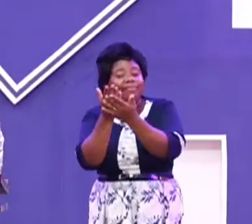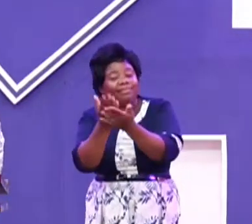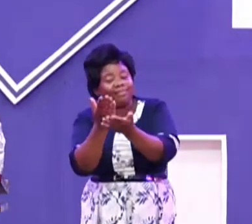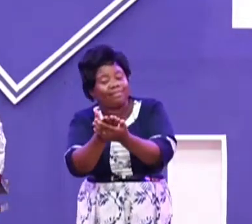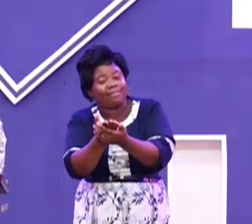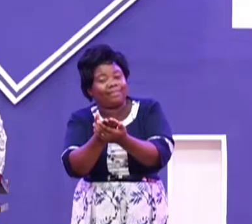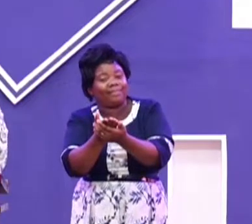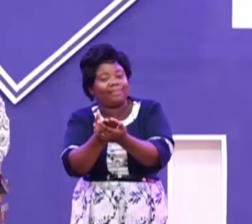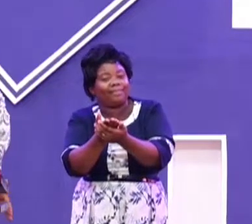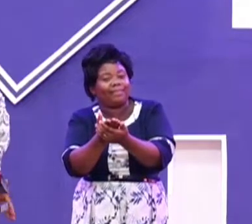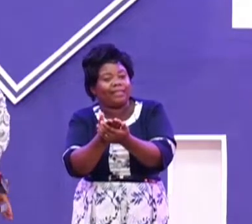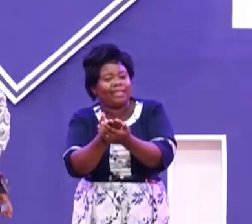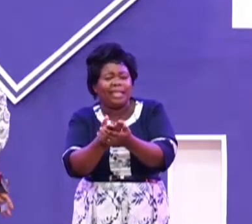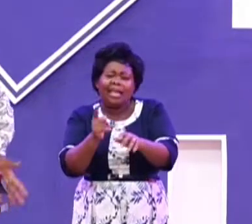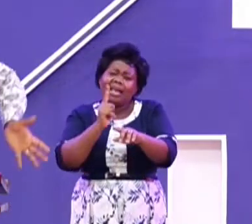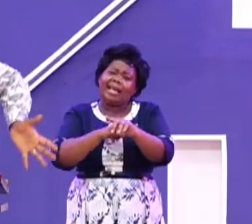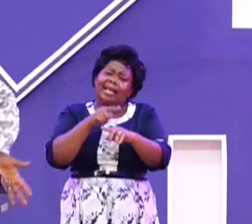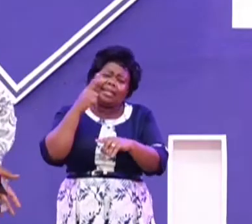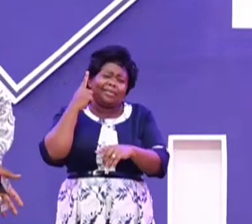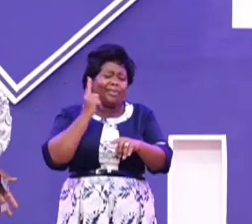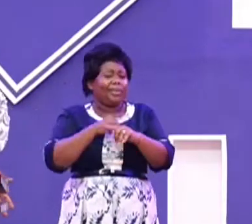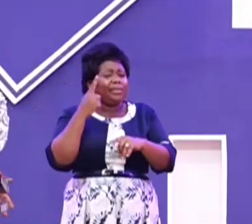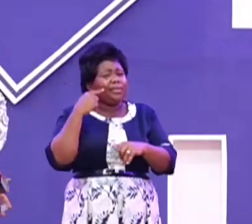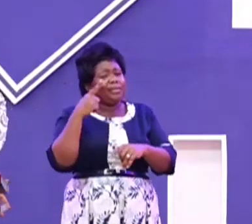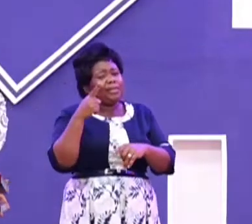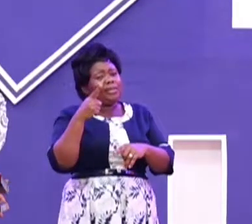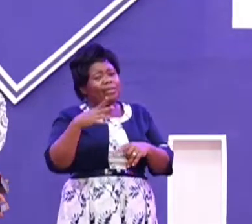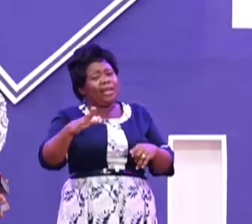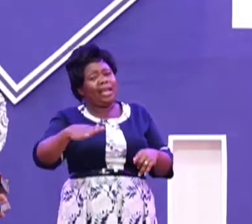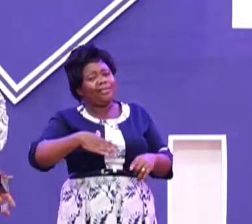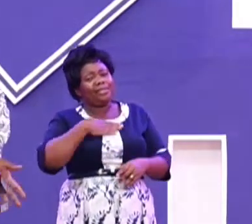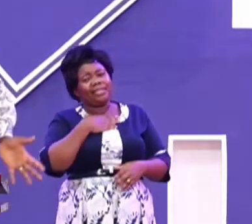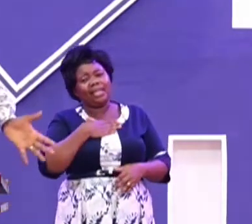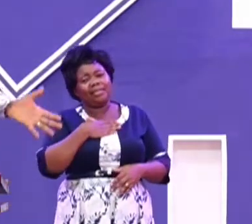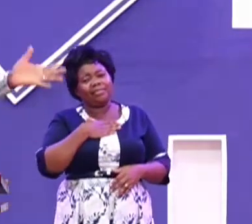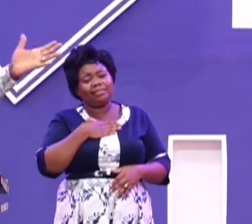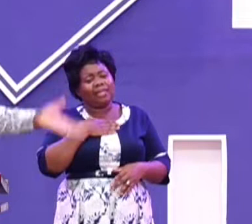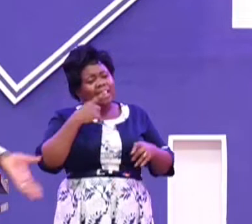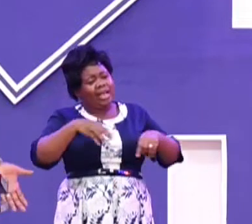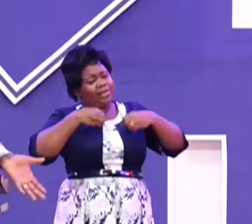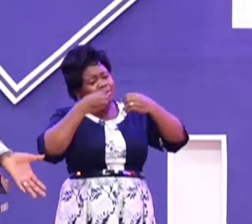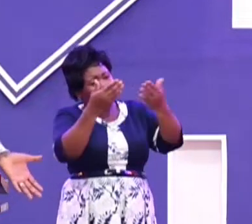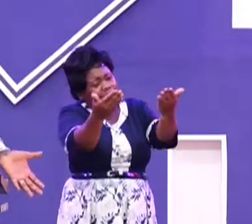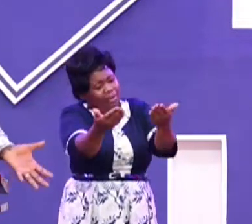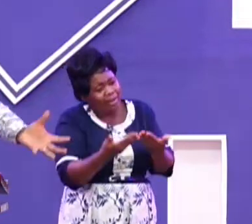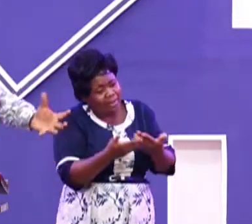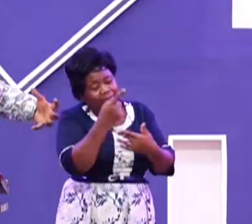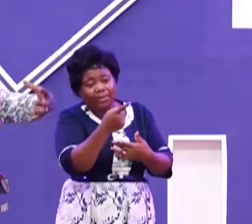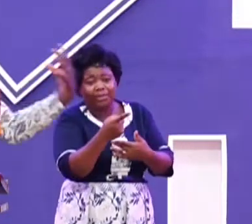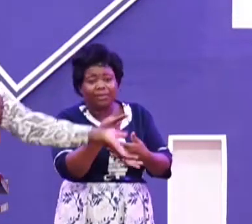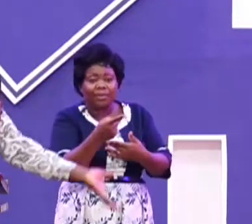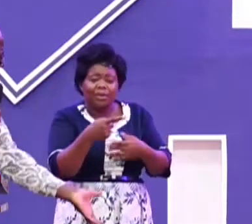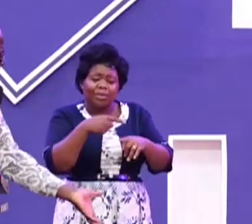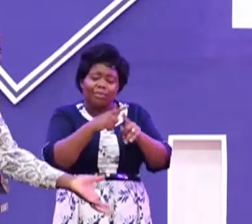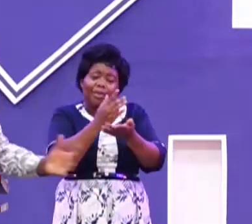asking. And when did we see you a stranger? And you welcome you. We've been in